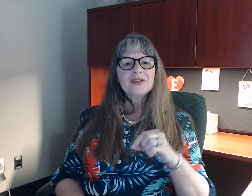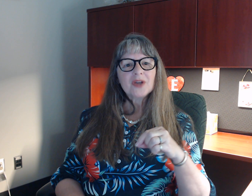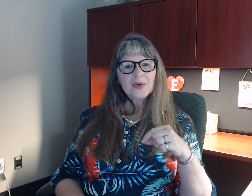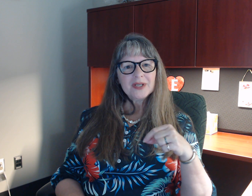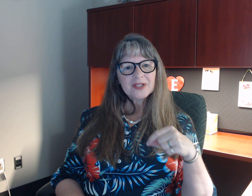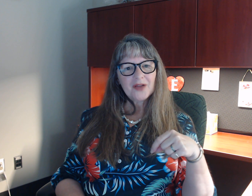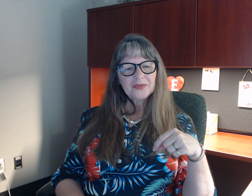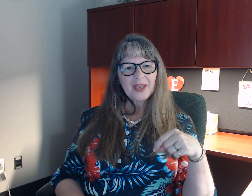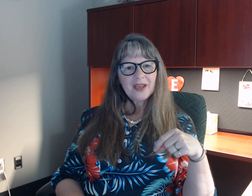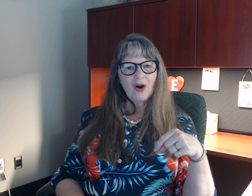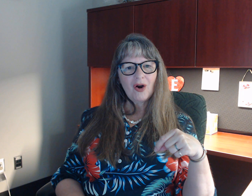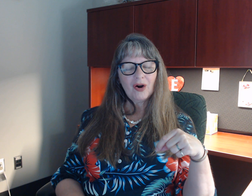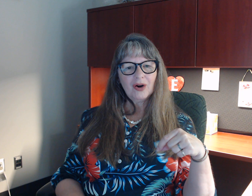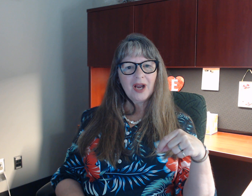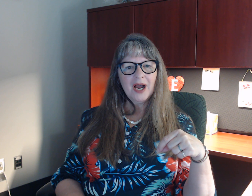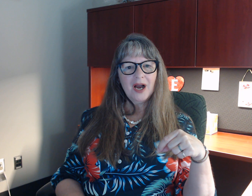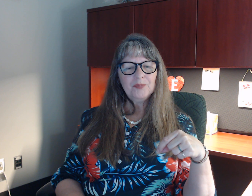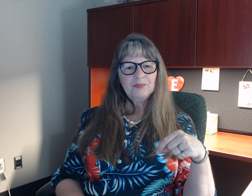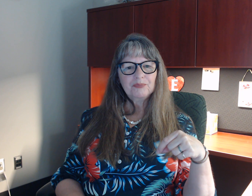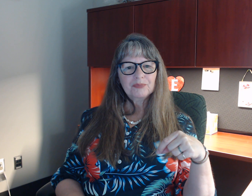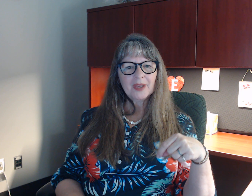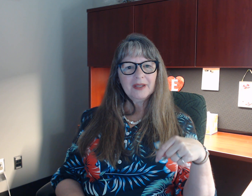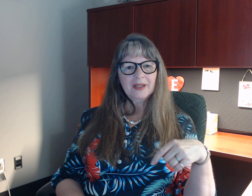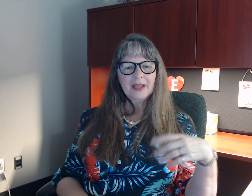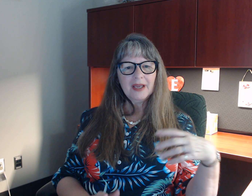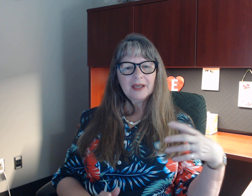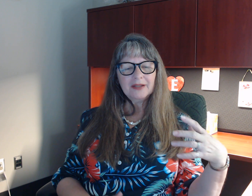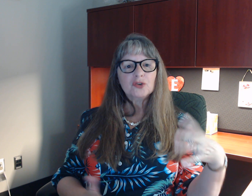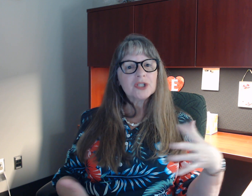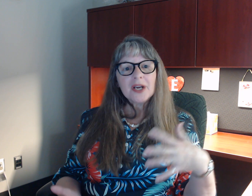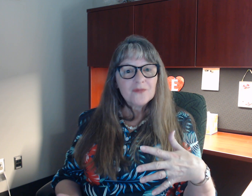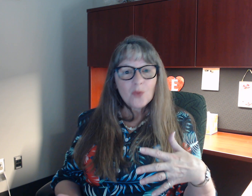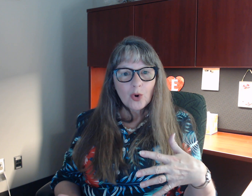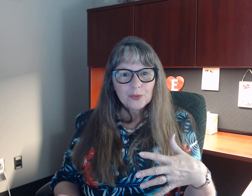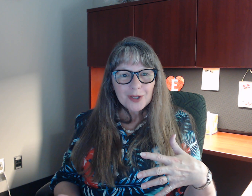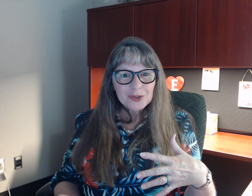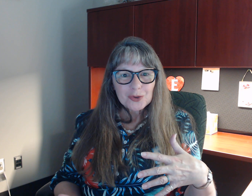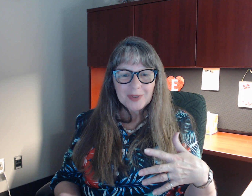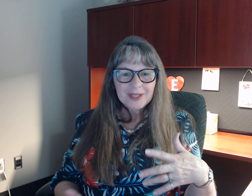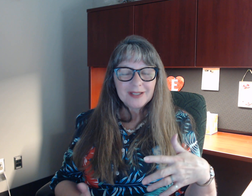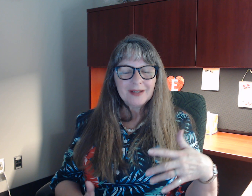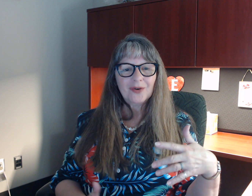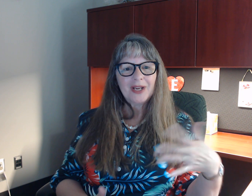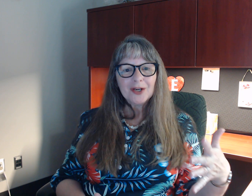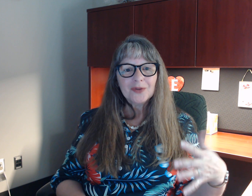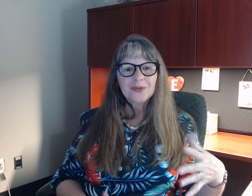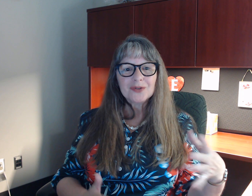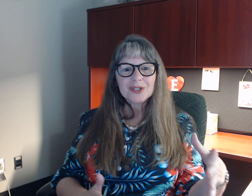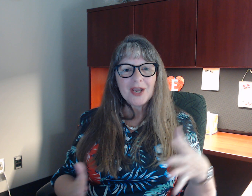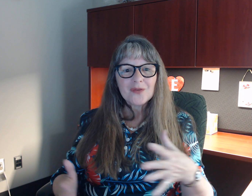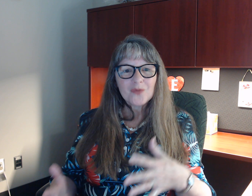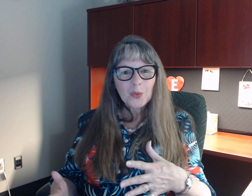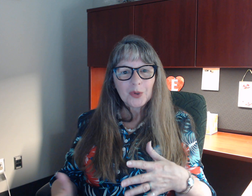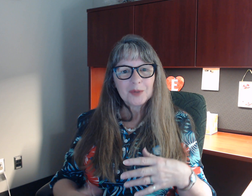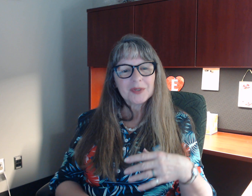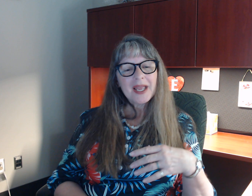So it's not that they are they're just uninformed. They're not stupid or ignorant. They're just uninformed. And